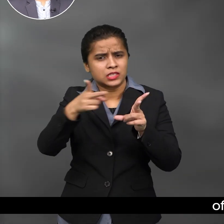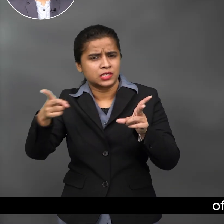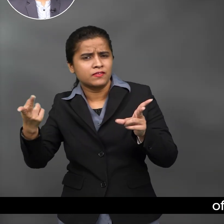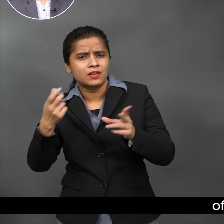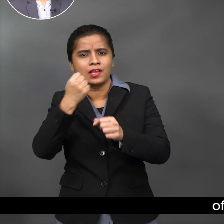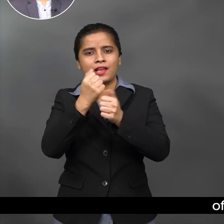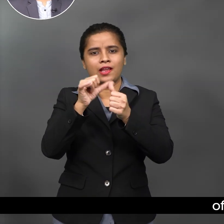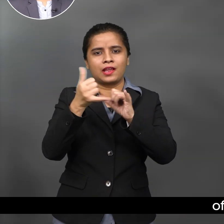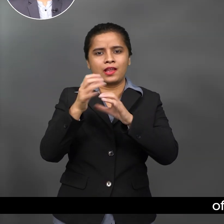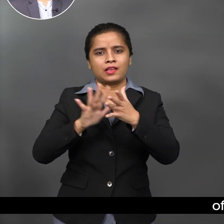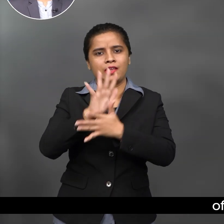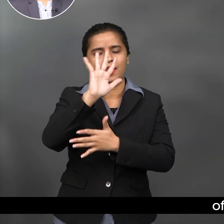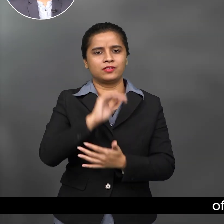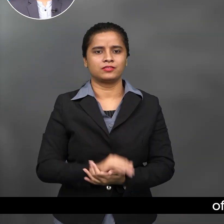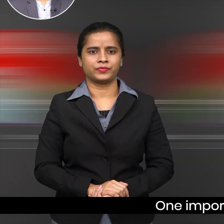many gases.